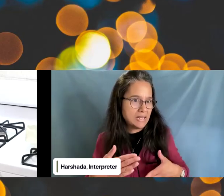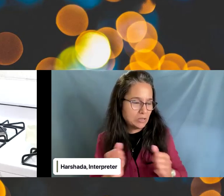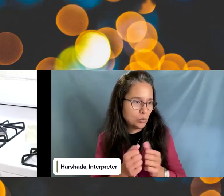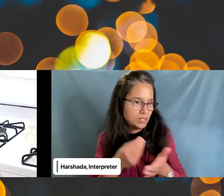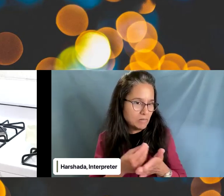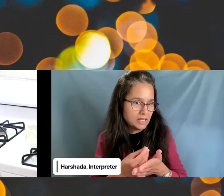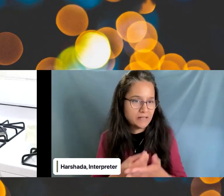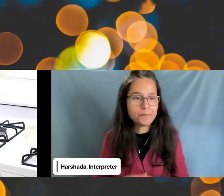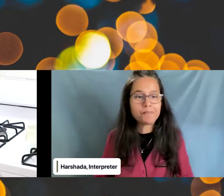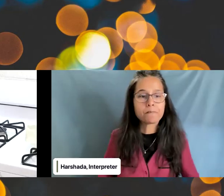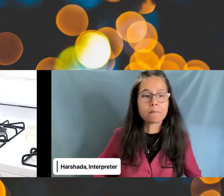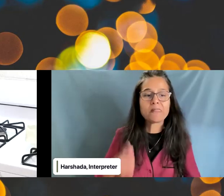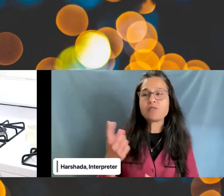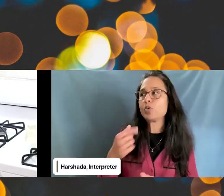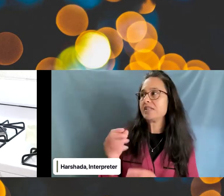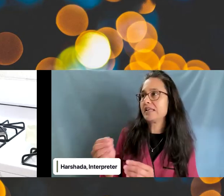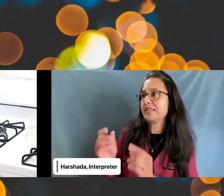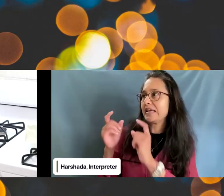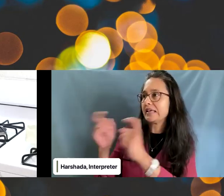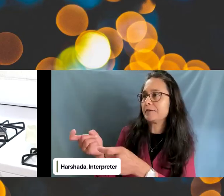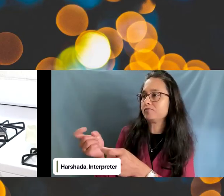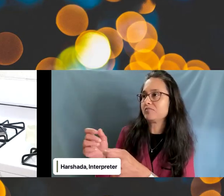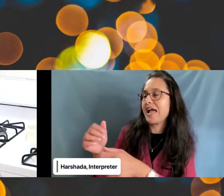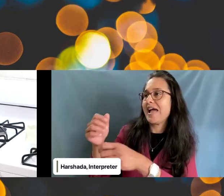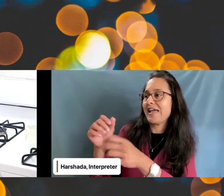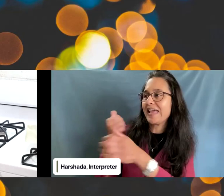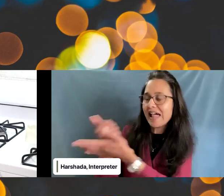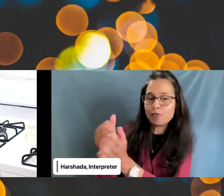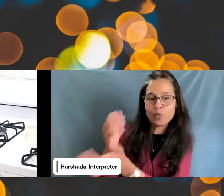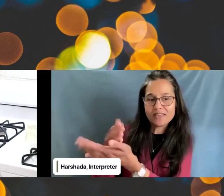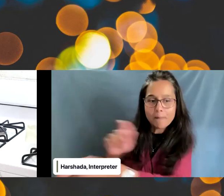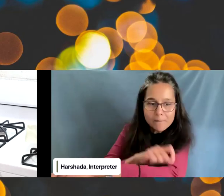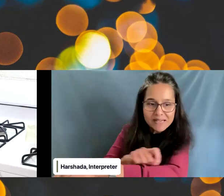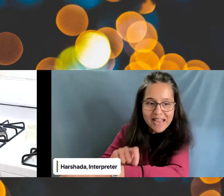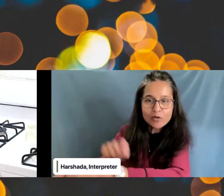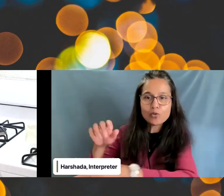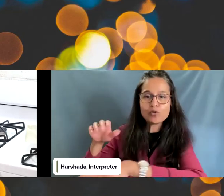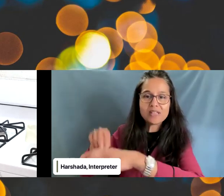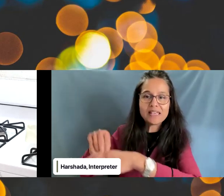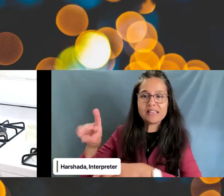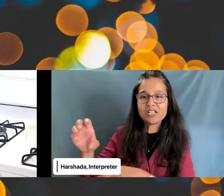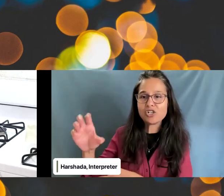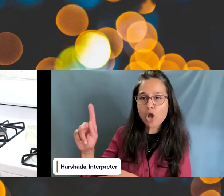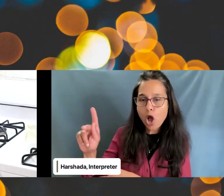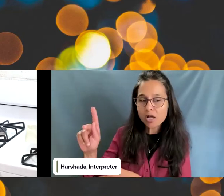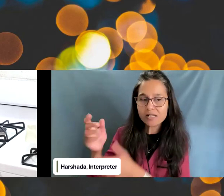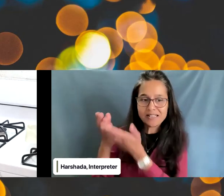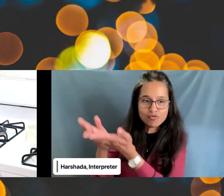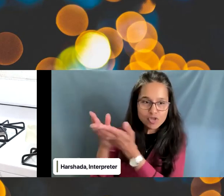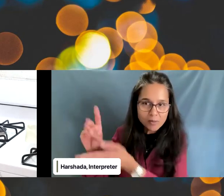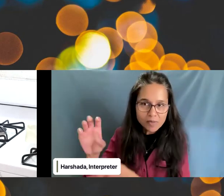some tattoos down at the dock. Black Pete goes, I'd rather not say how I got this. Puts the money